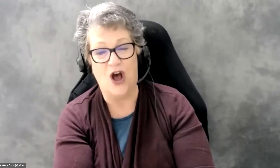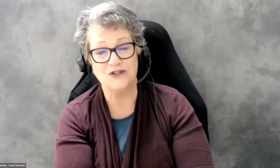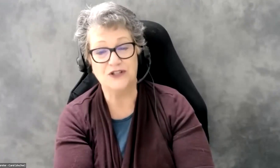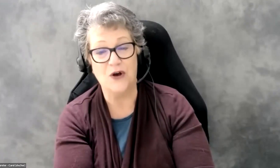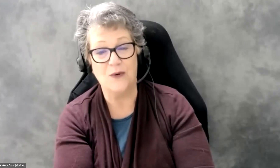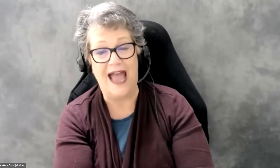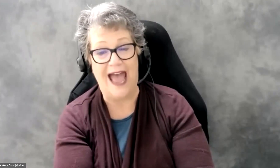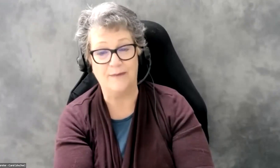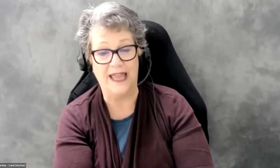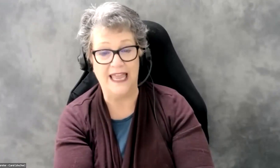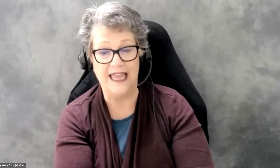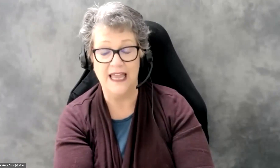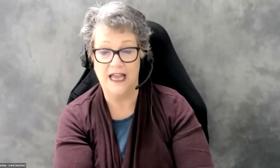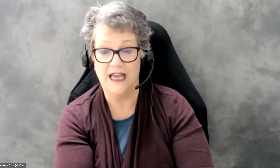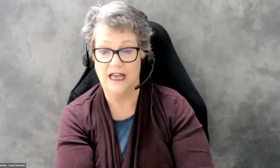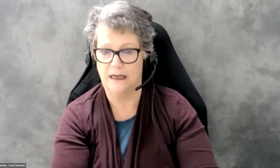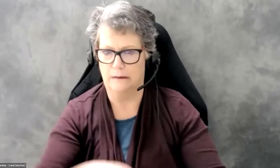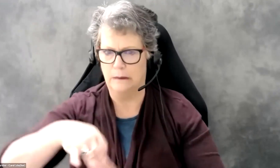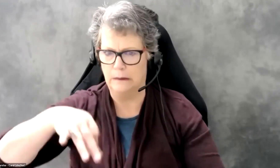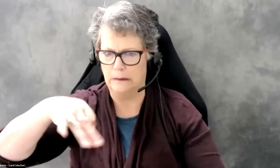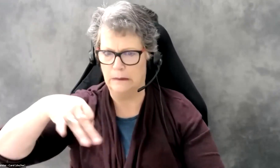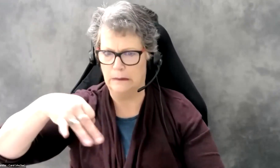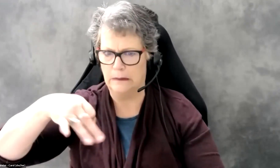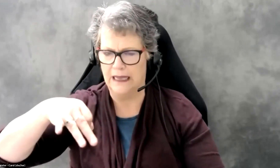And also happy